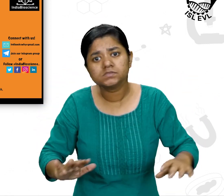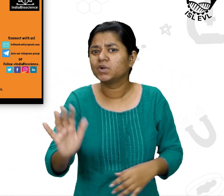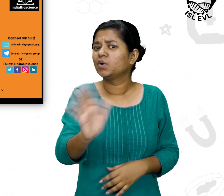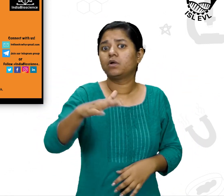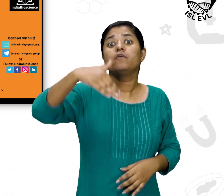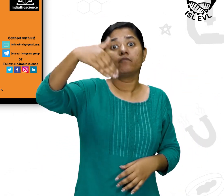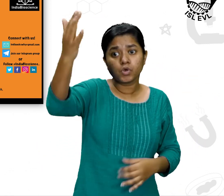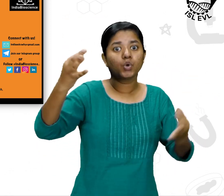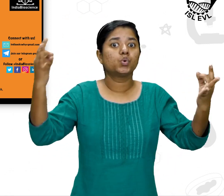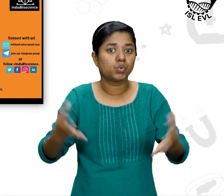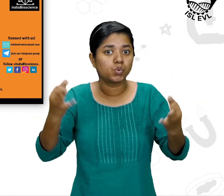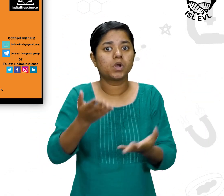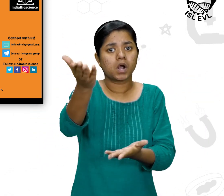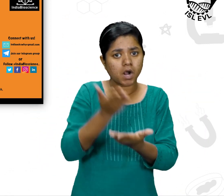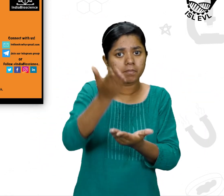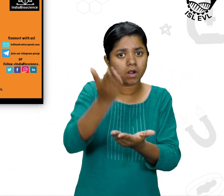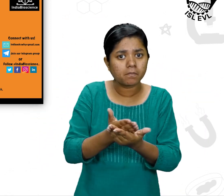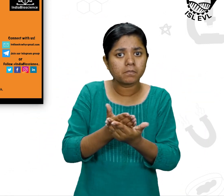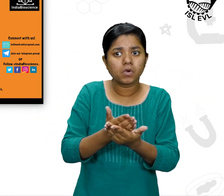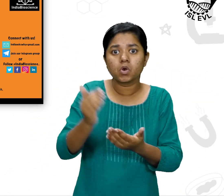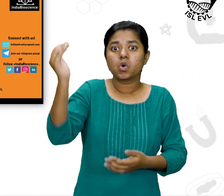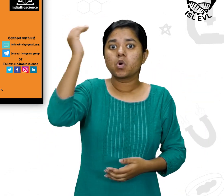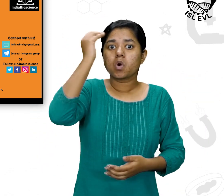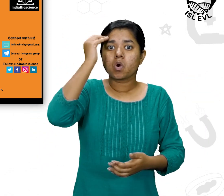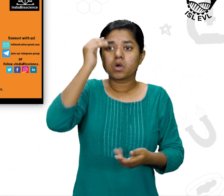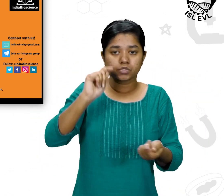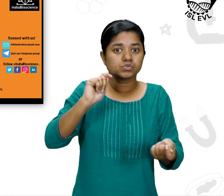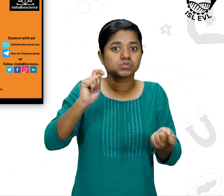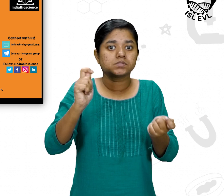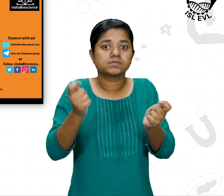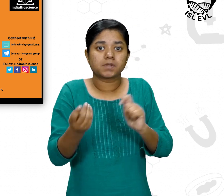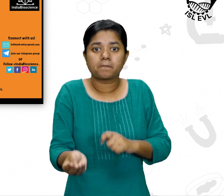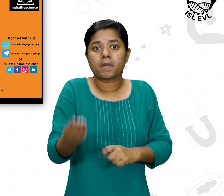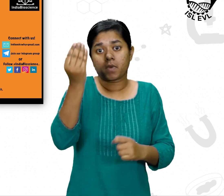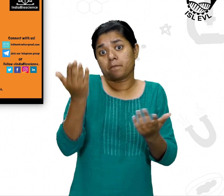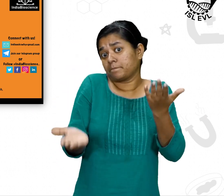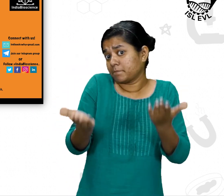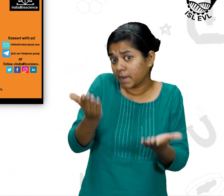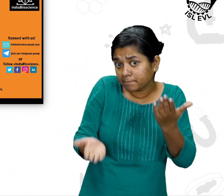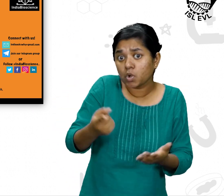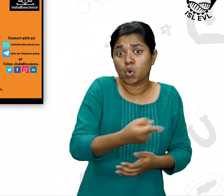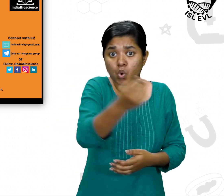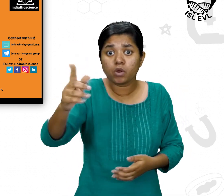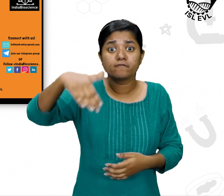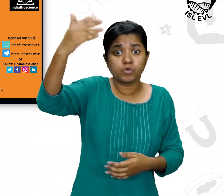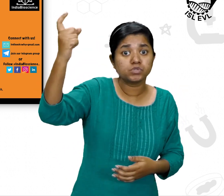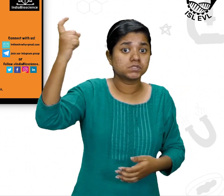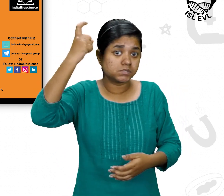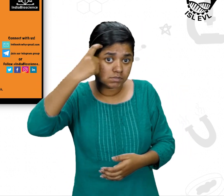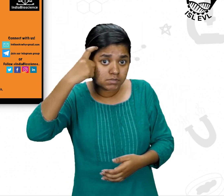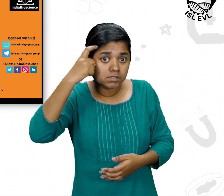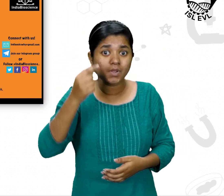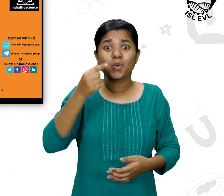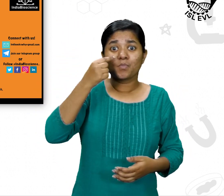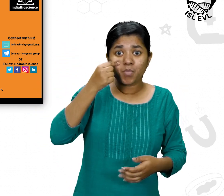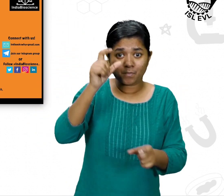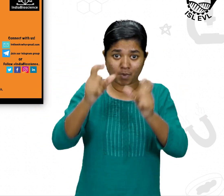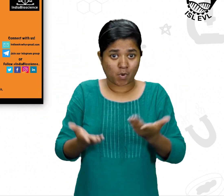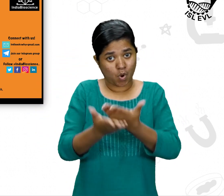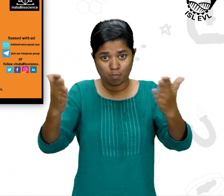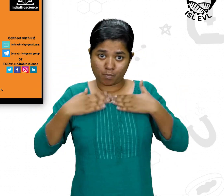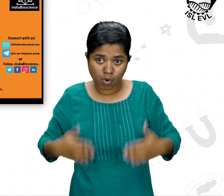the future, it might be you who might study human brains and find out something about them that we never knew